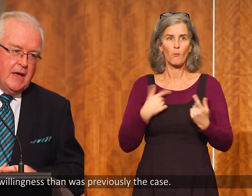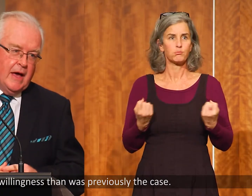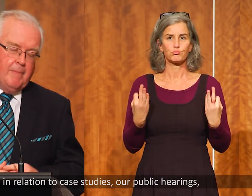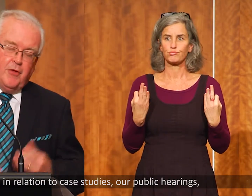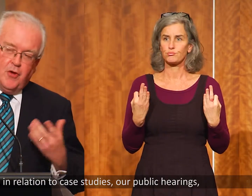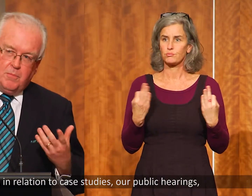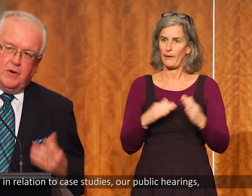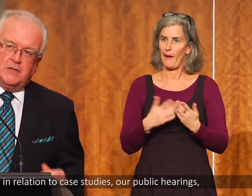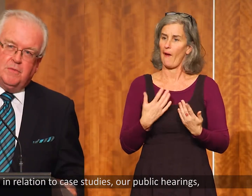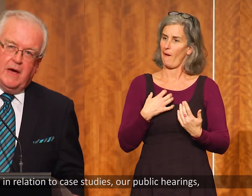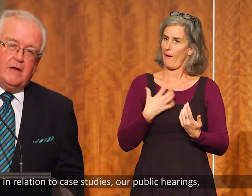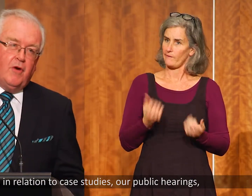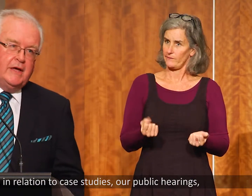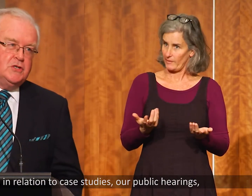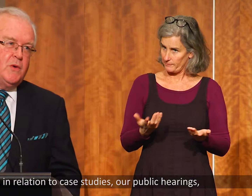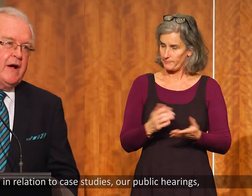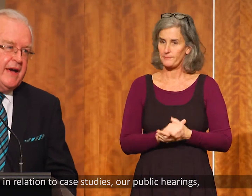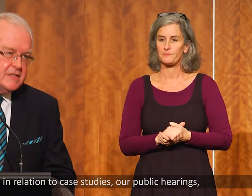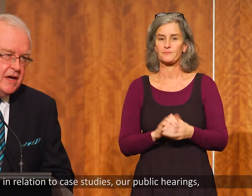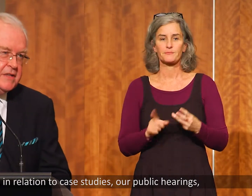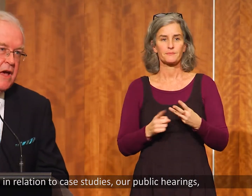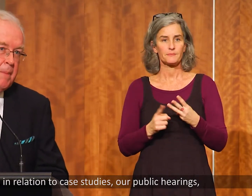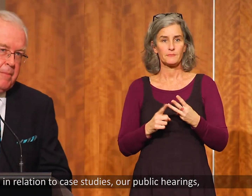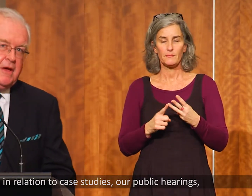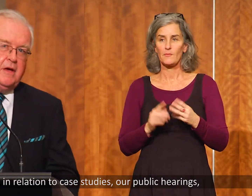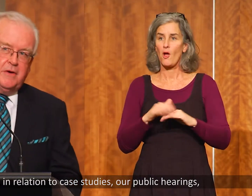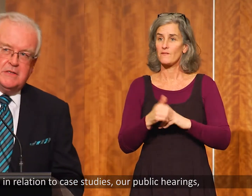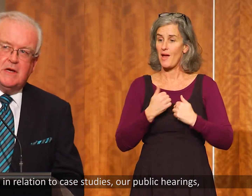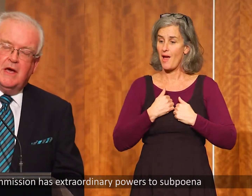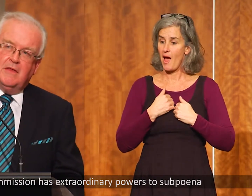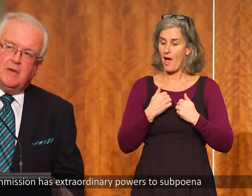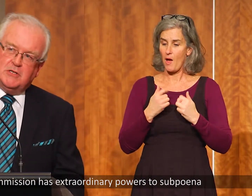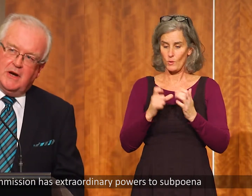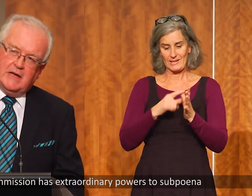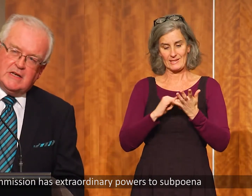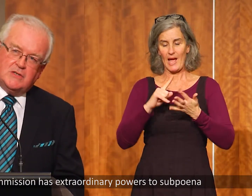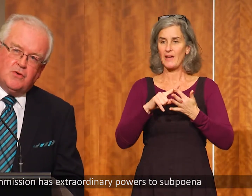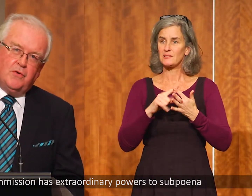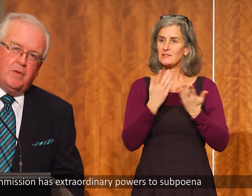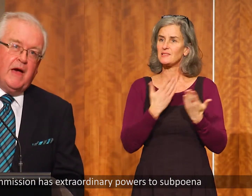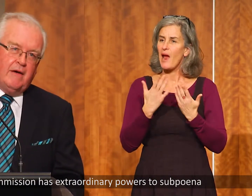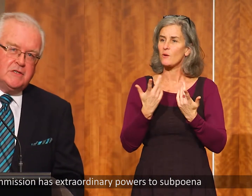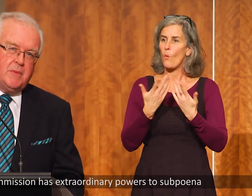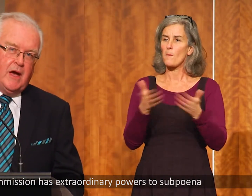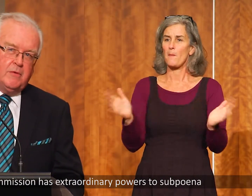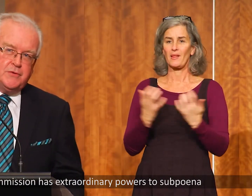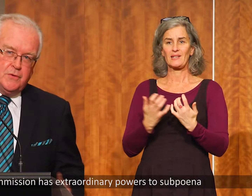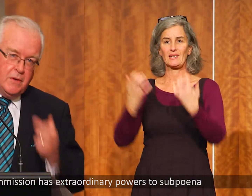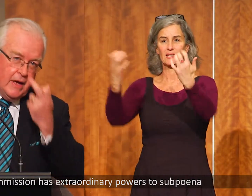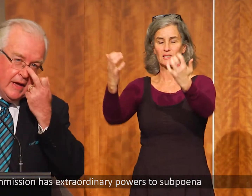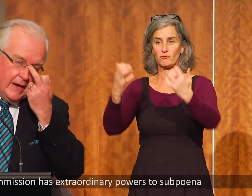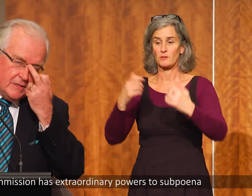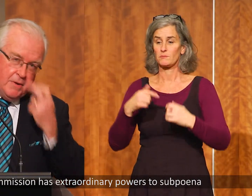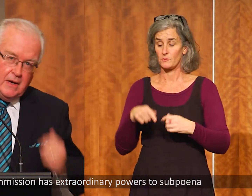case. The third point I should make in relation to our case studies, our public hearings, the Commission has extraordinary powers to be able